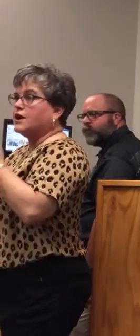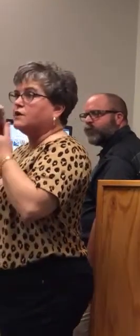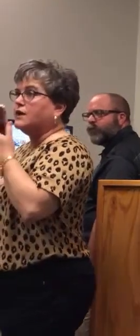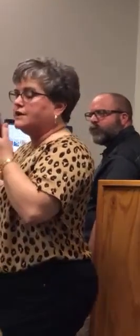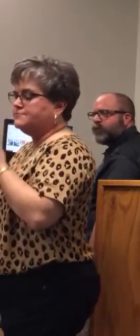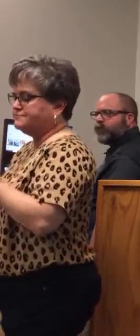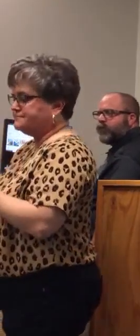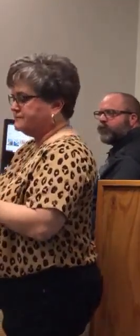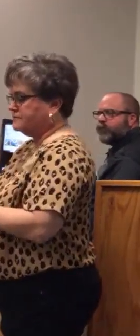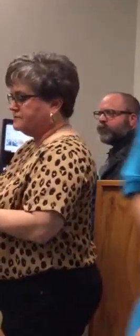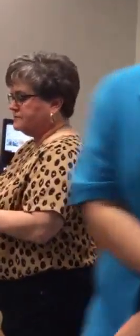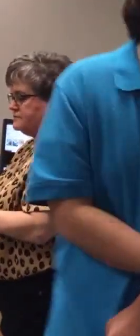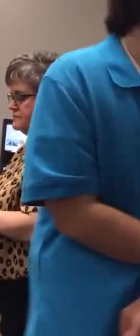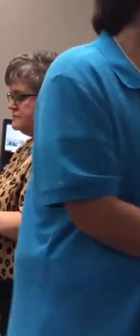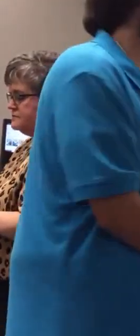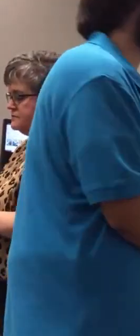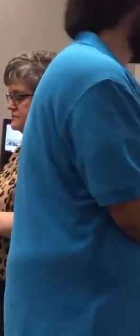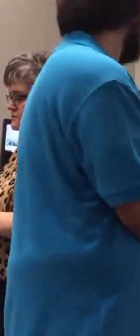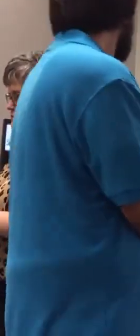Okay, go ahead.